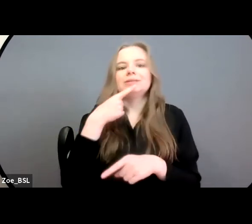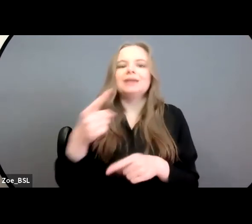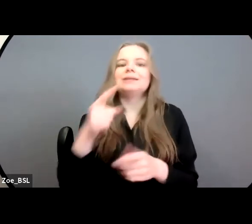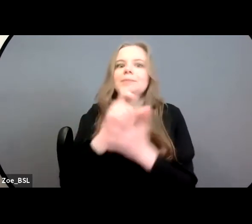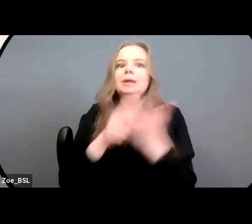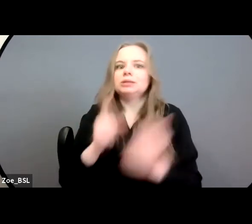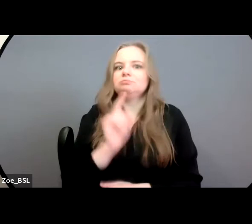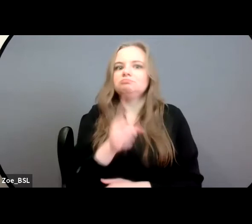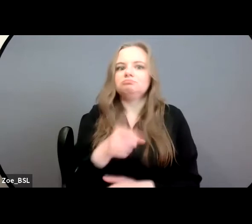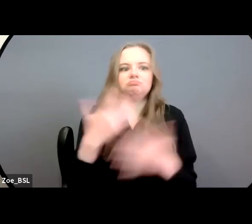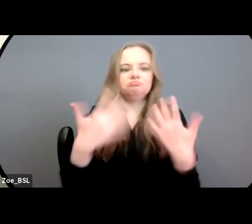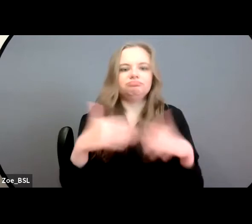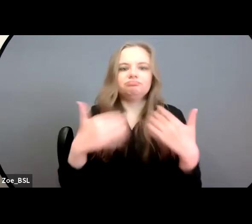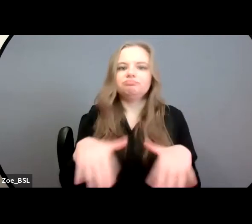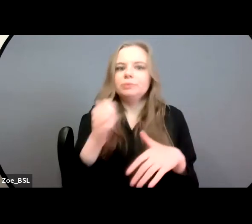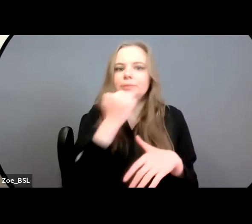survey.